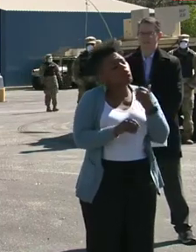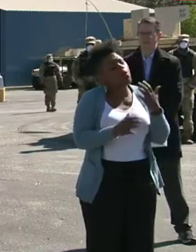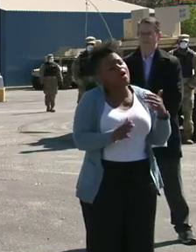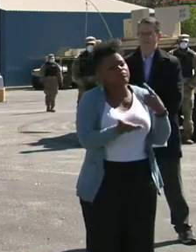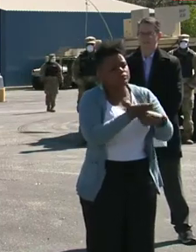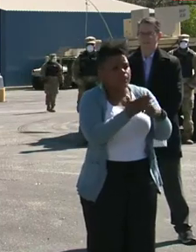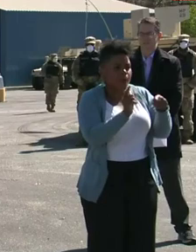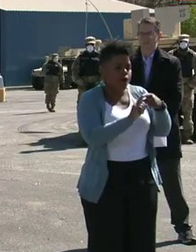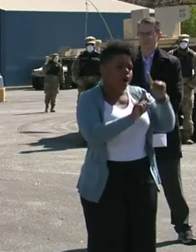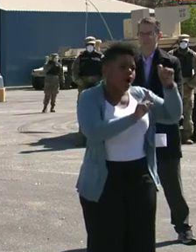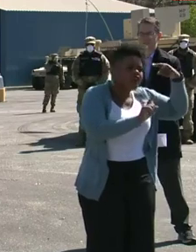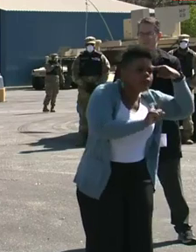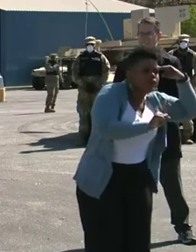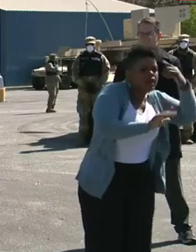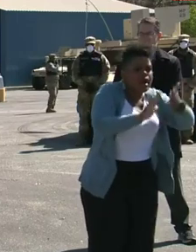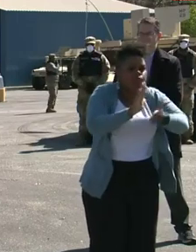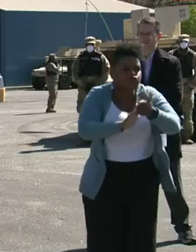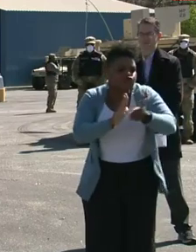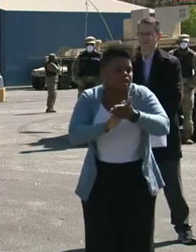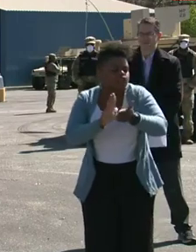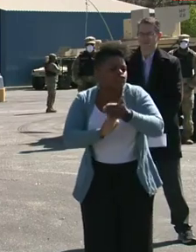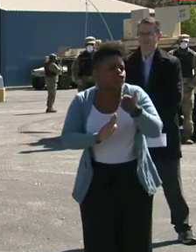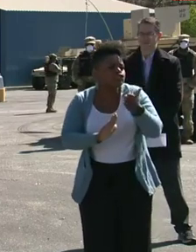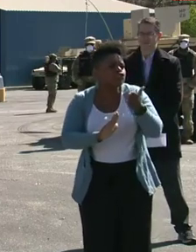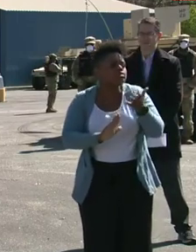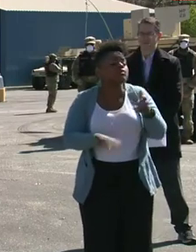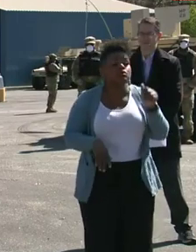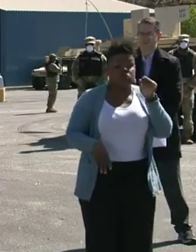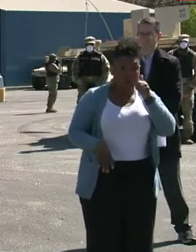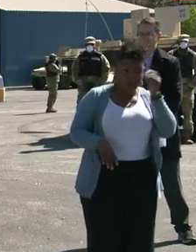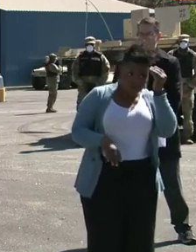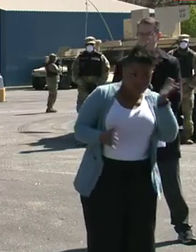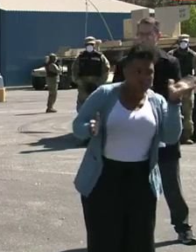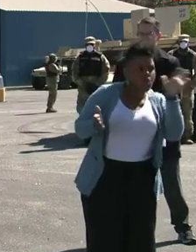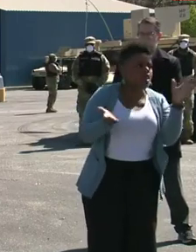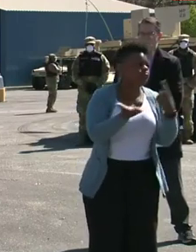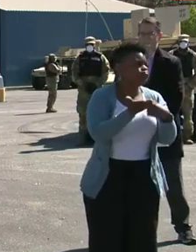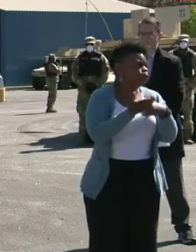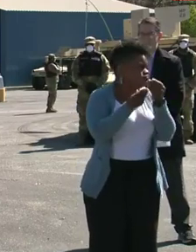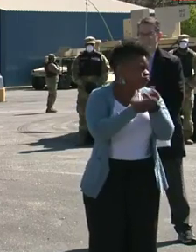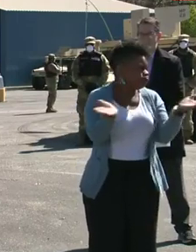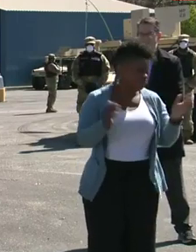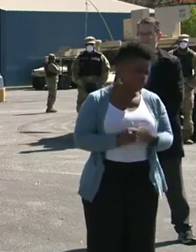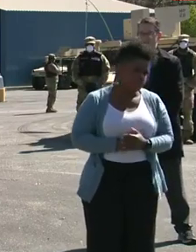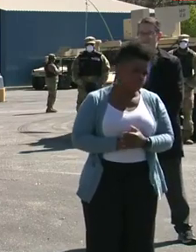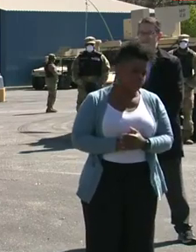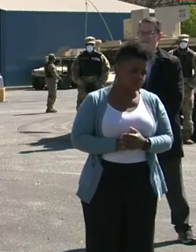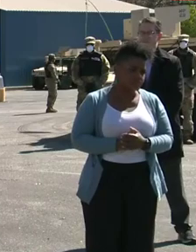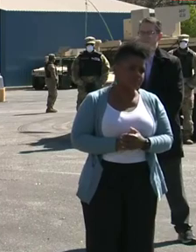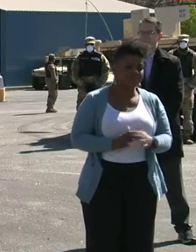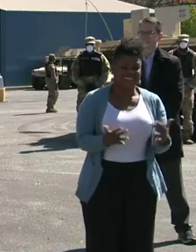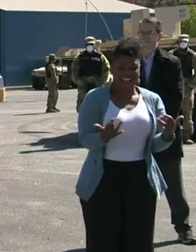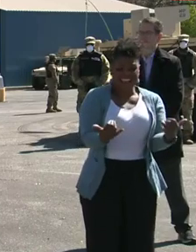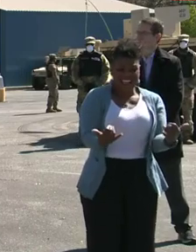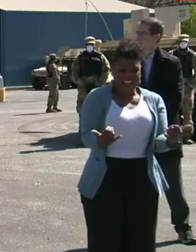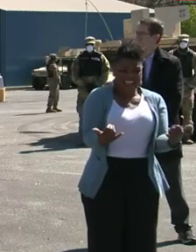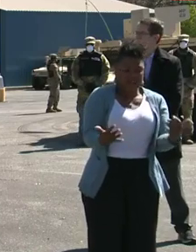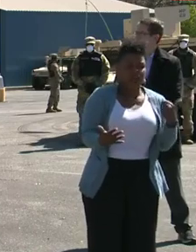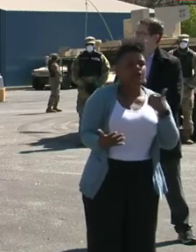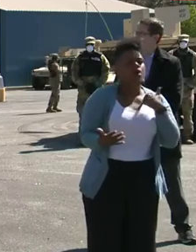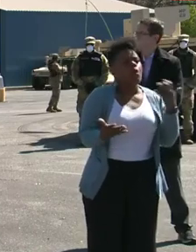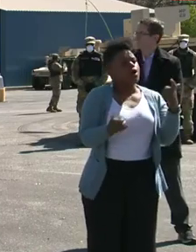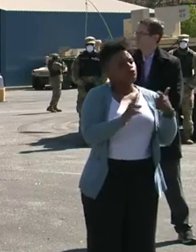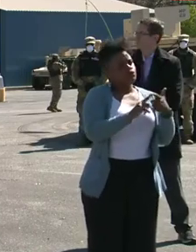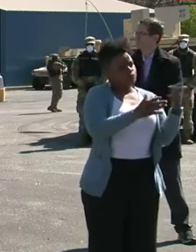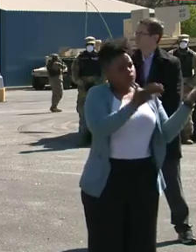So tomorrow we will share more details. But right now, I want to bring up Dr.